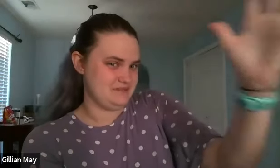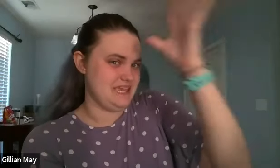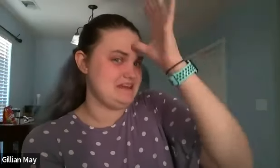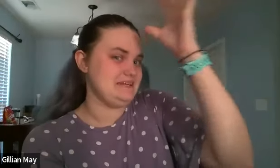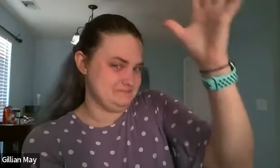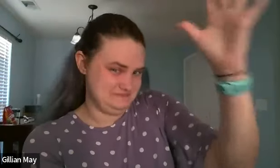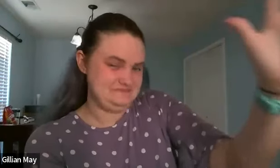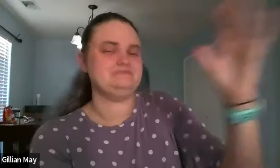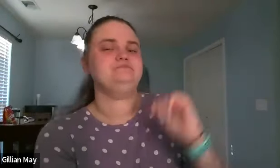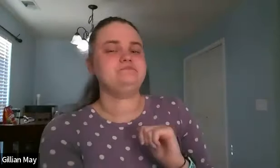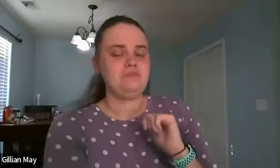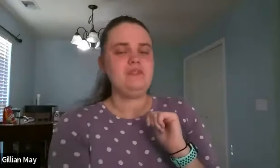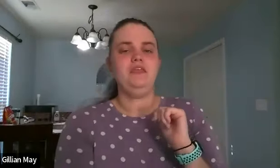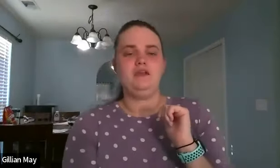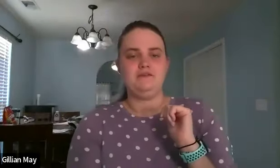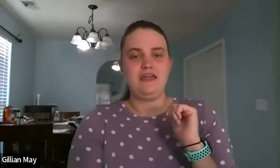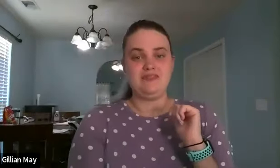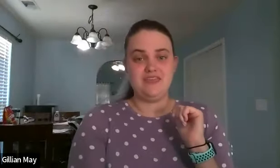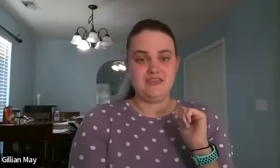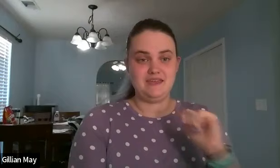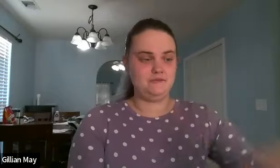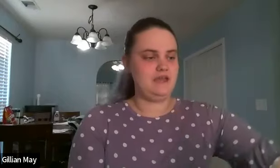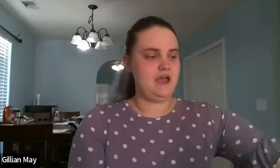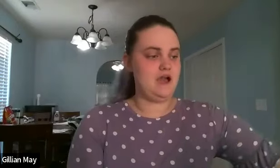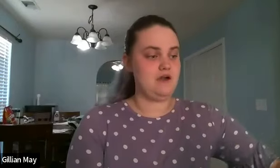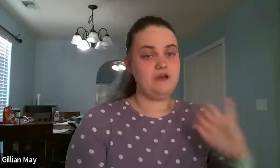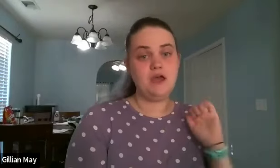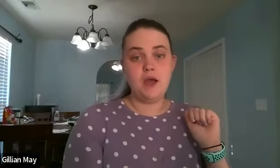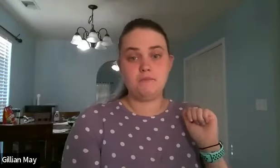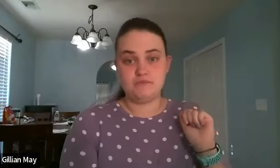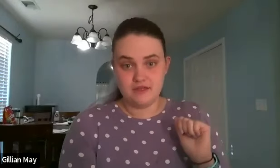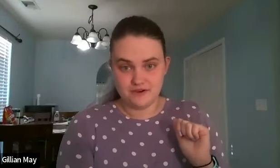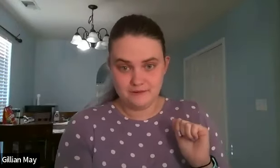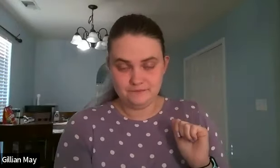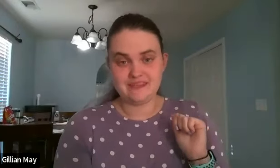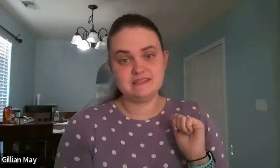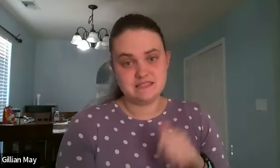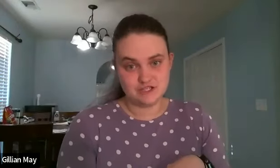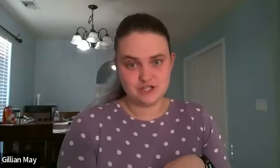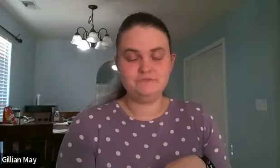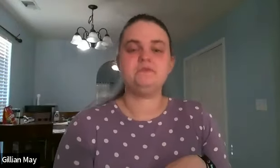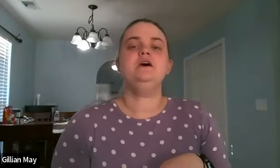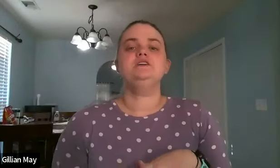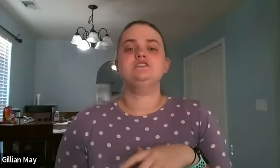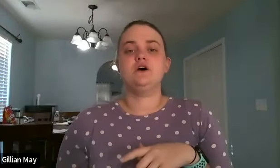bouncing out again. All right, then we have brother and sister.